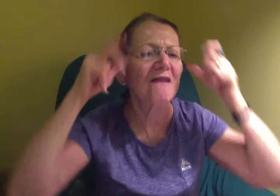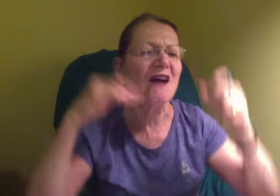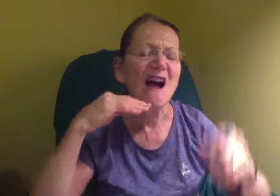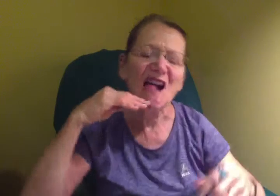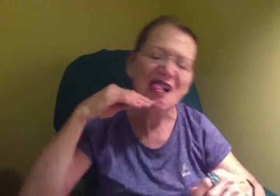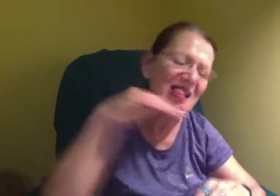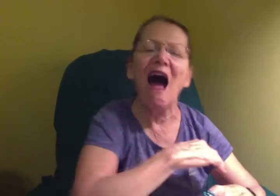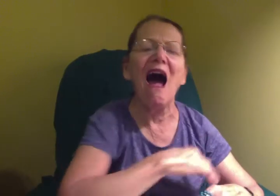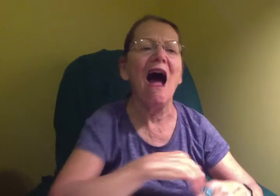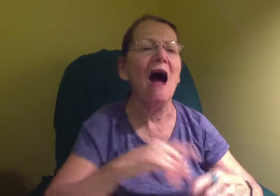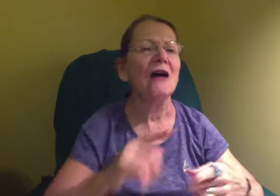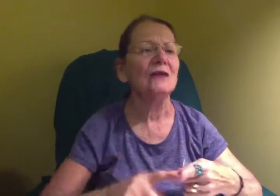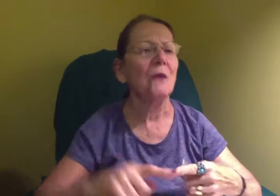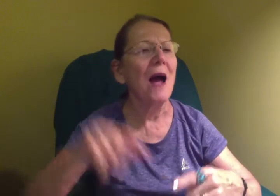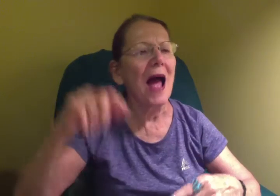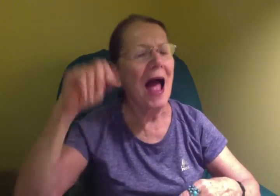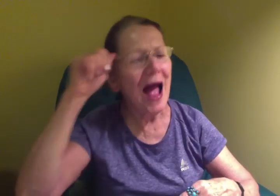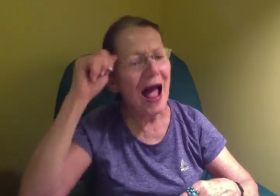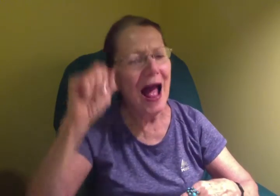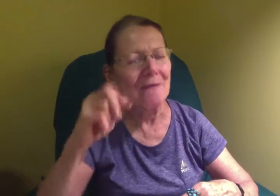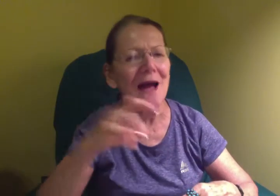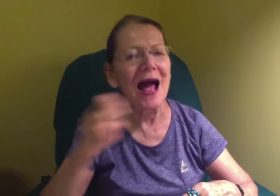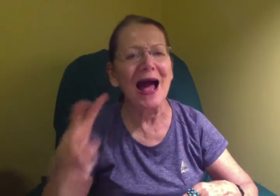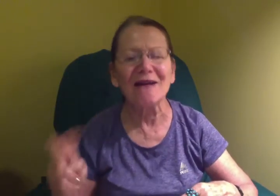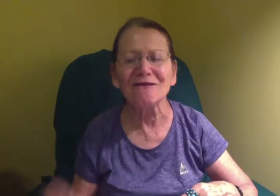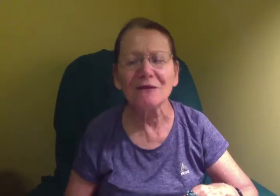that is hard to